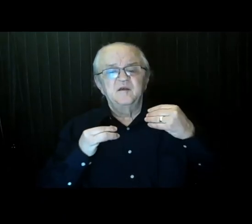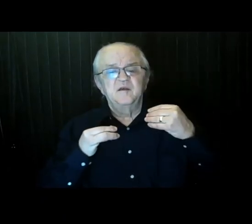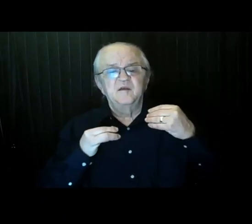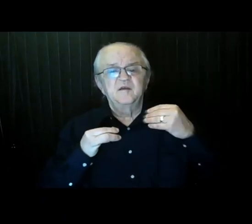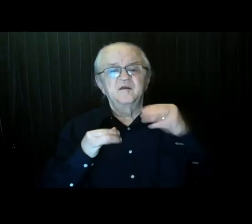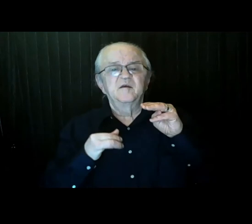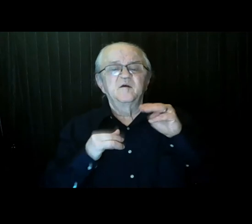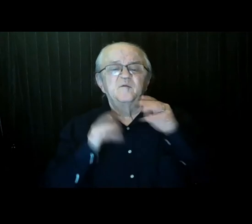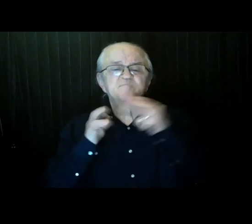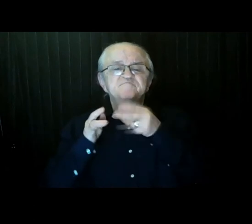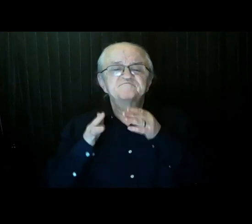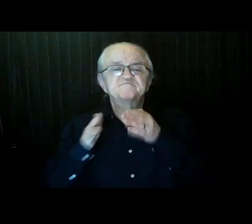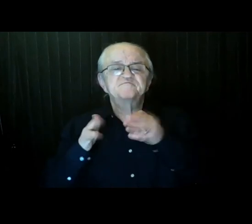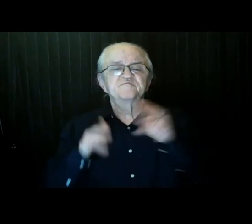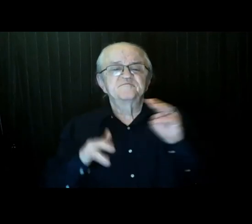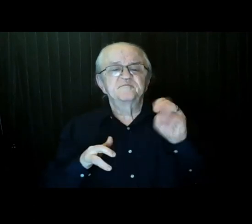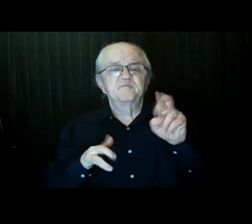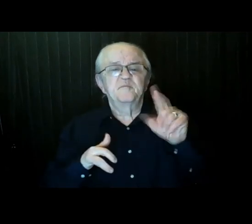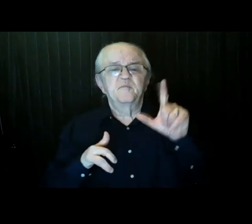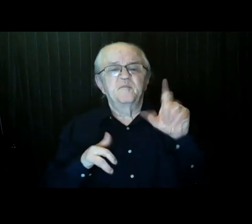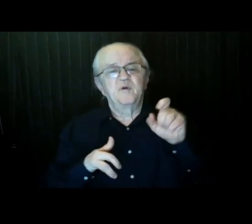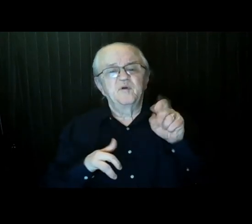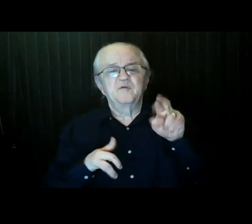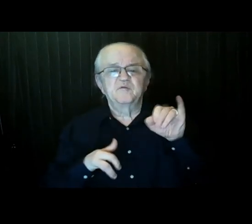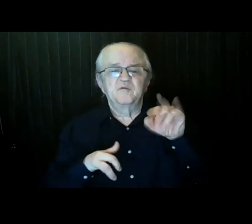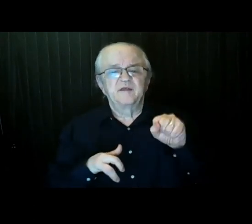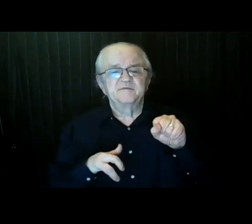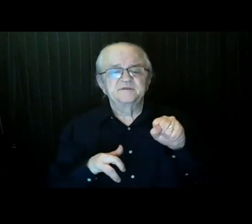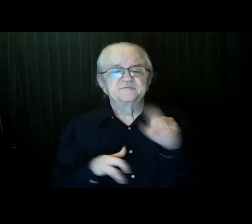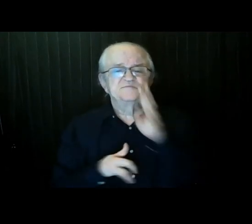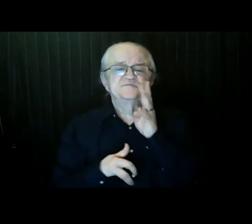Travis style. You could sort of, that, we call that walking blues or talking blues style.